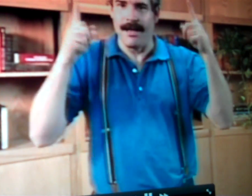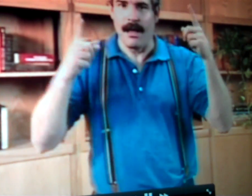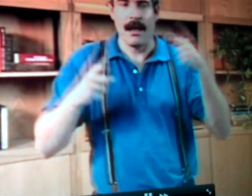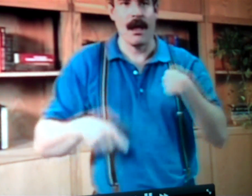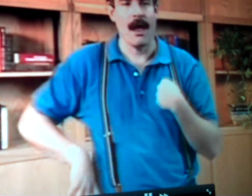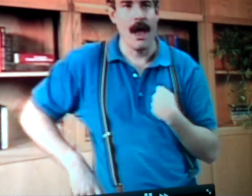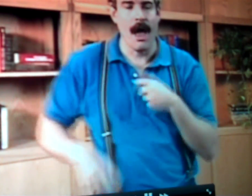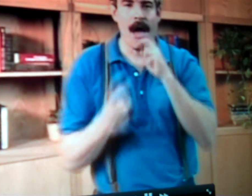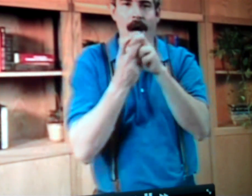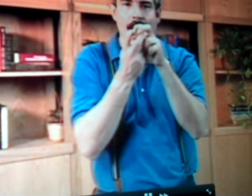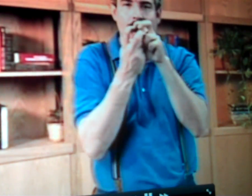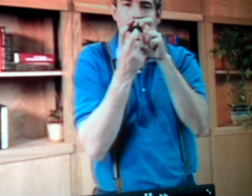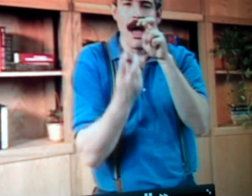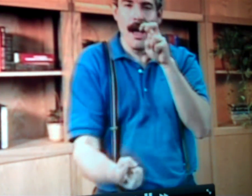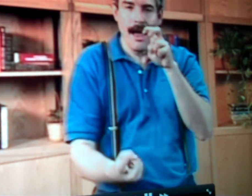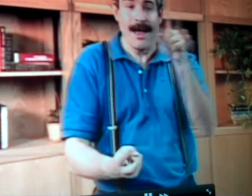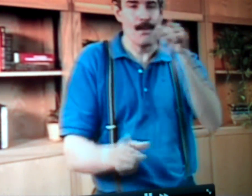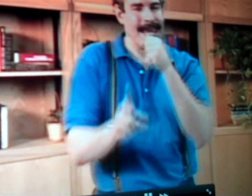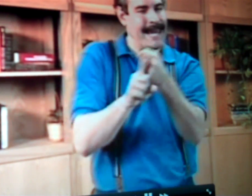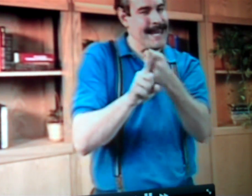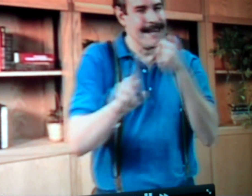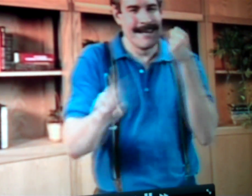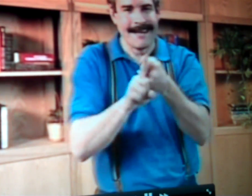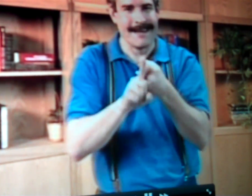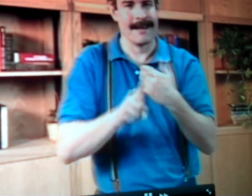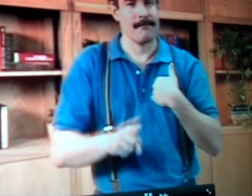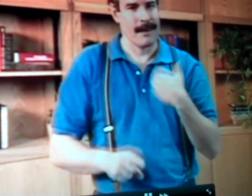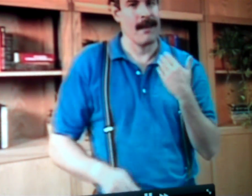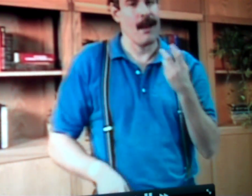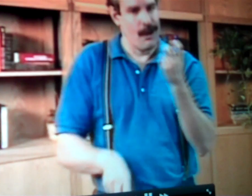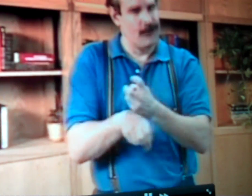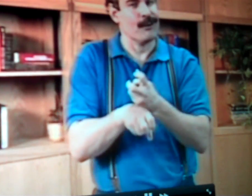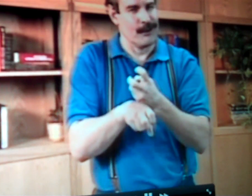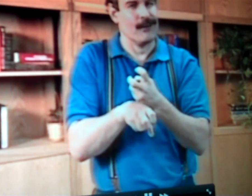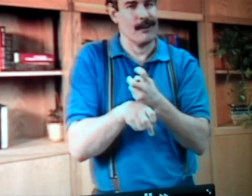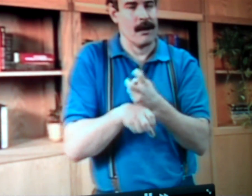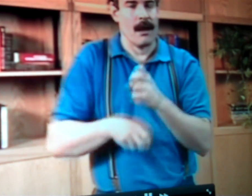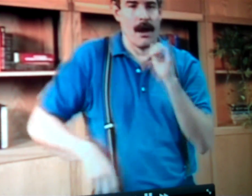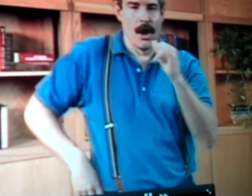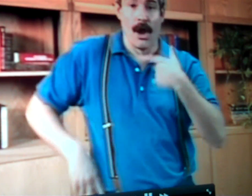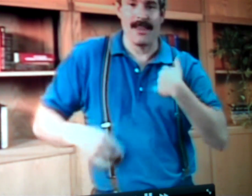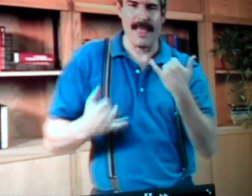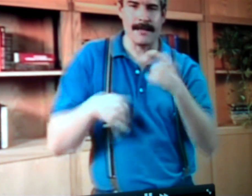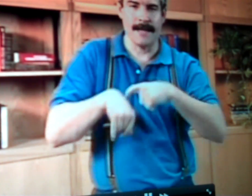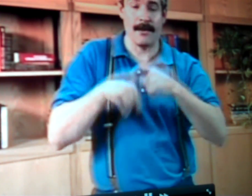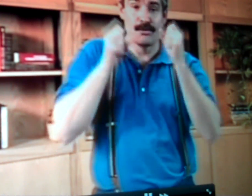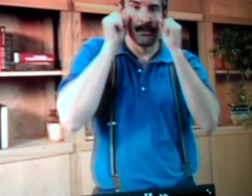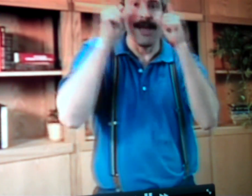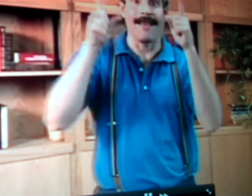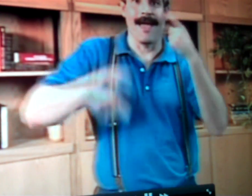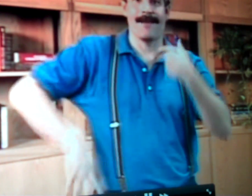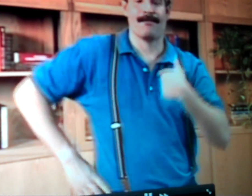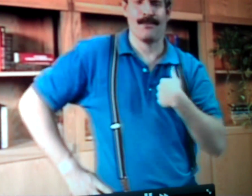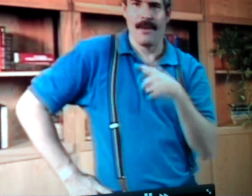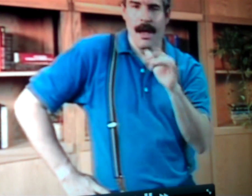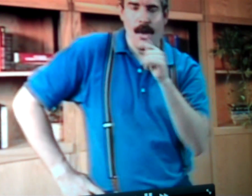At college, I learned about different deaf artists, and that's when I really realized who I